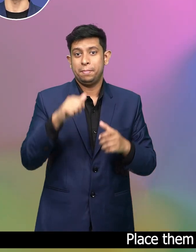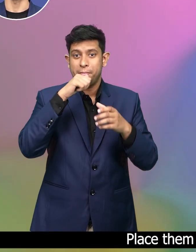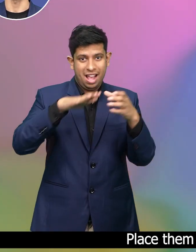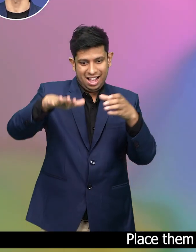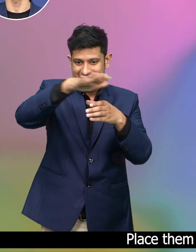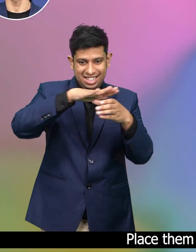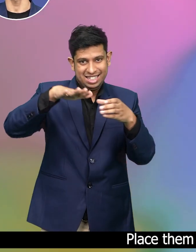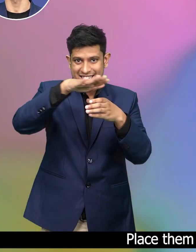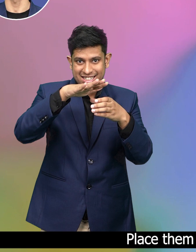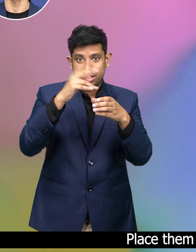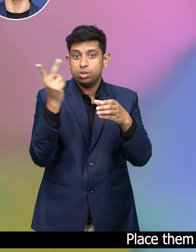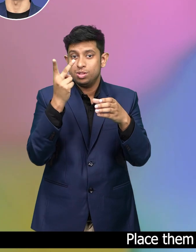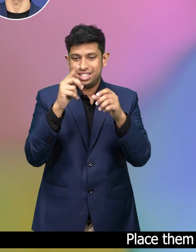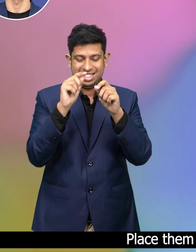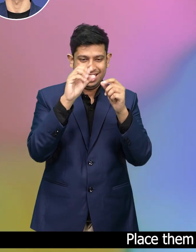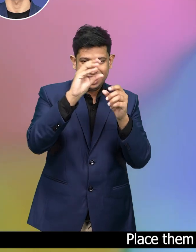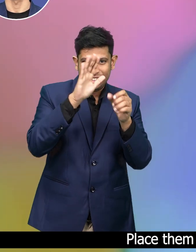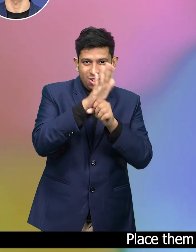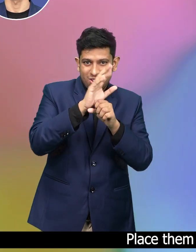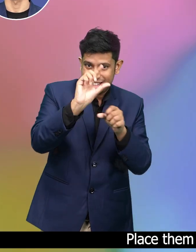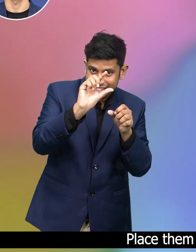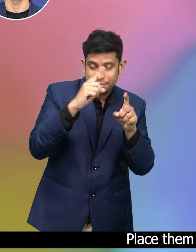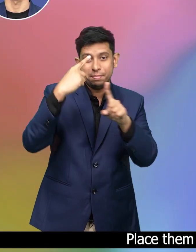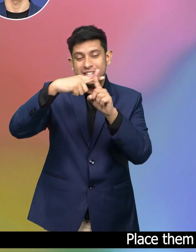Place them on the surface of the water.